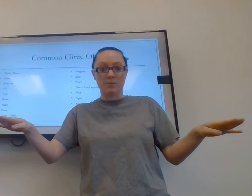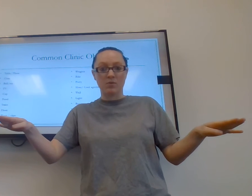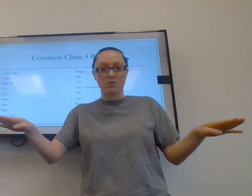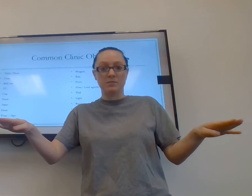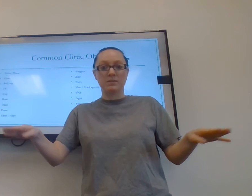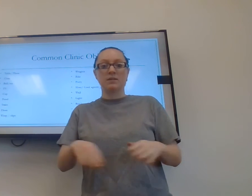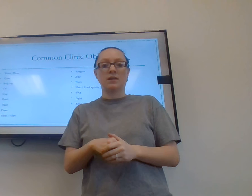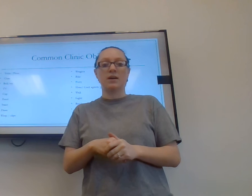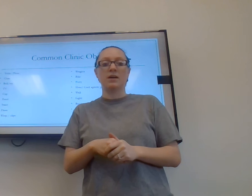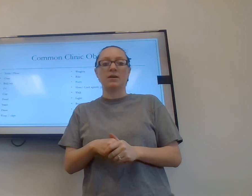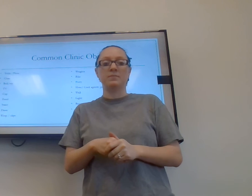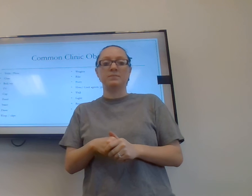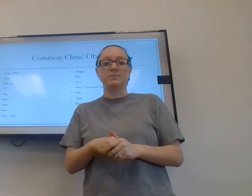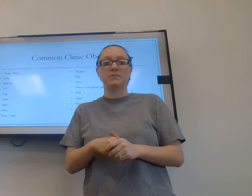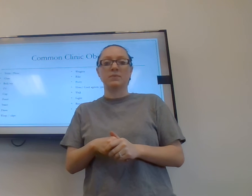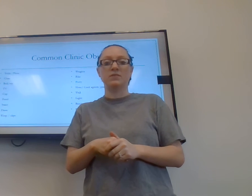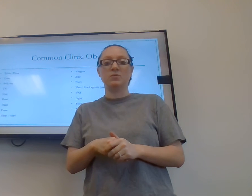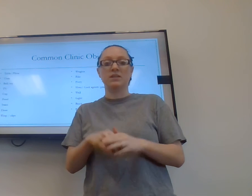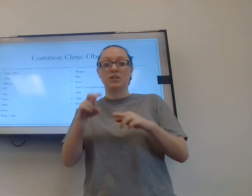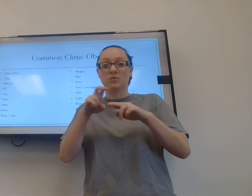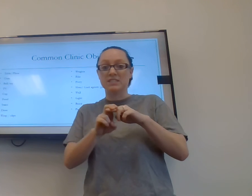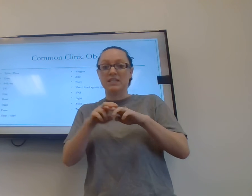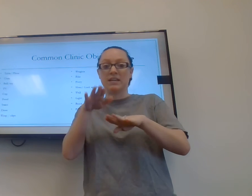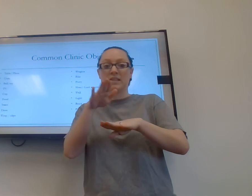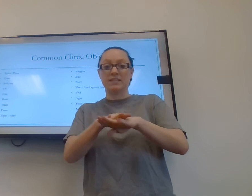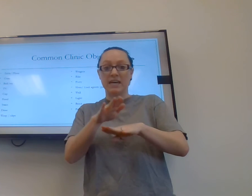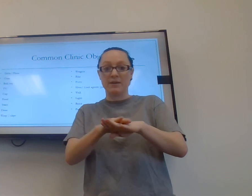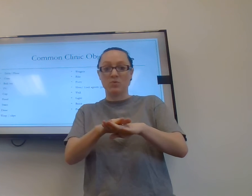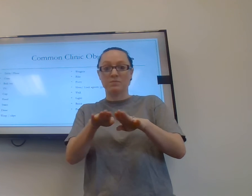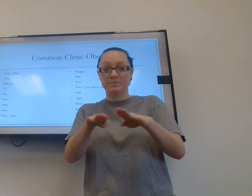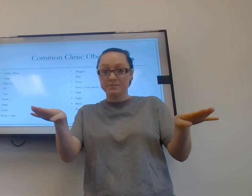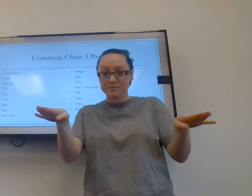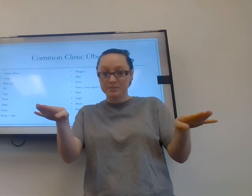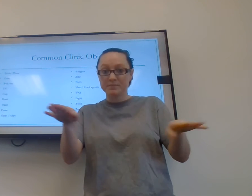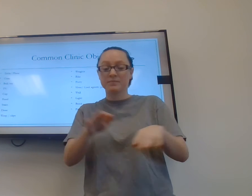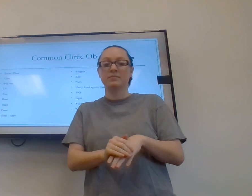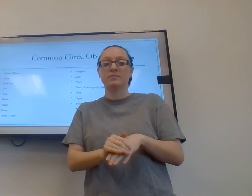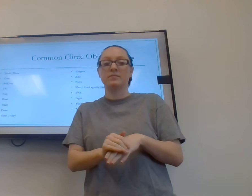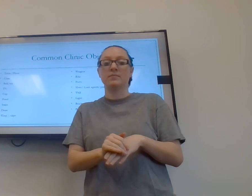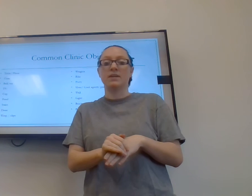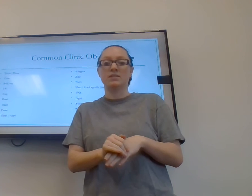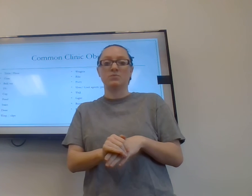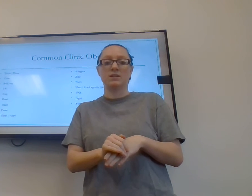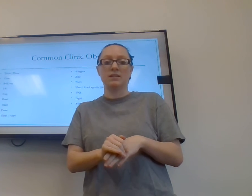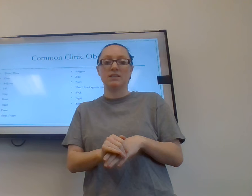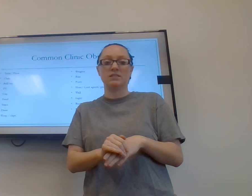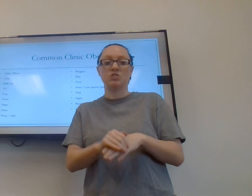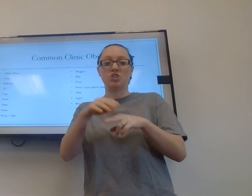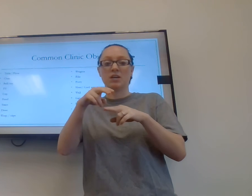table. But if you wanted to go sit at the table, that's what it is.